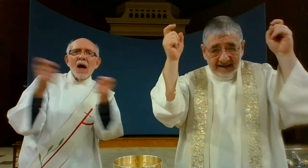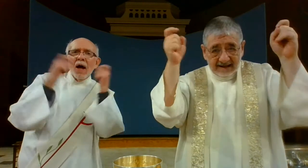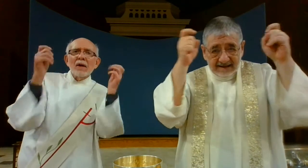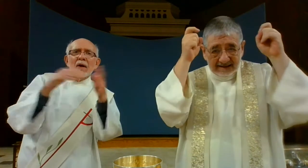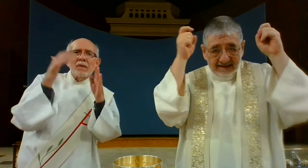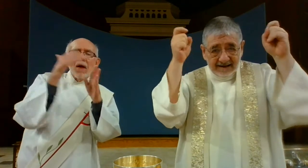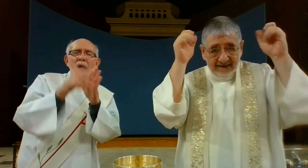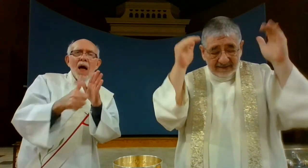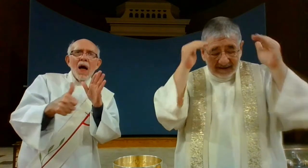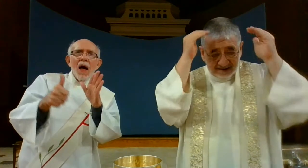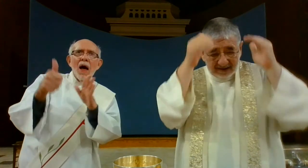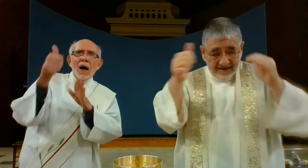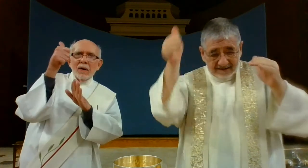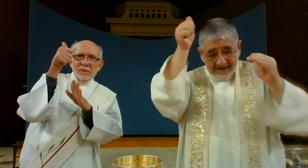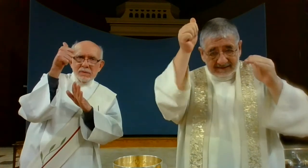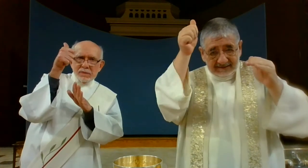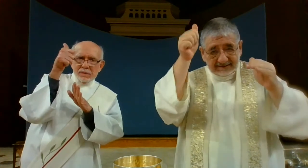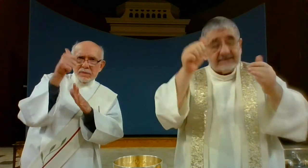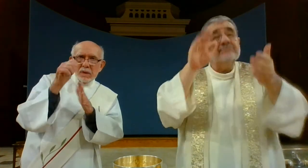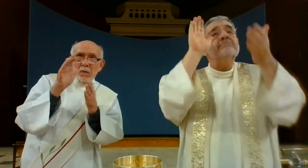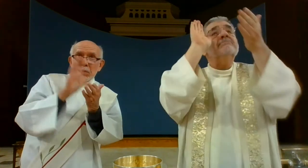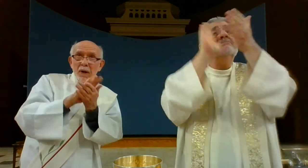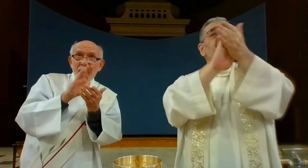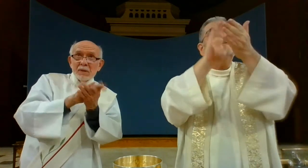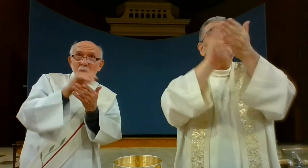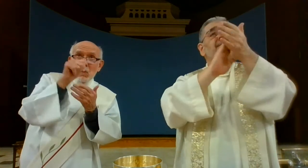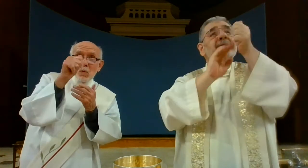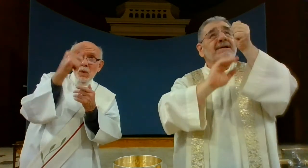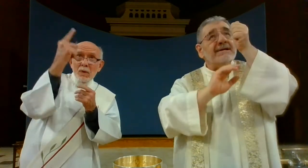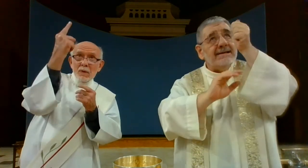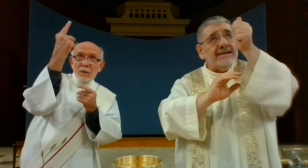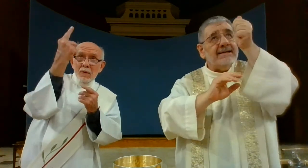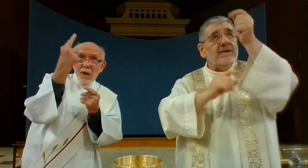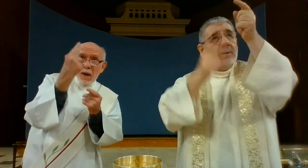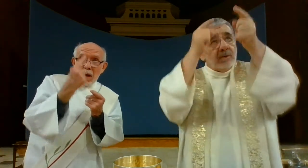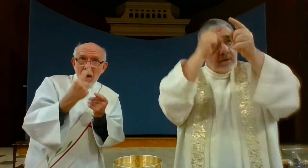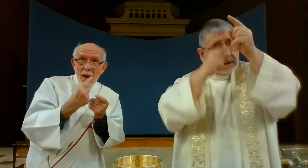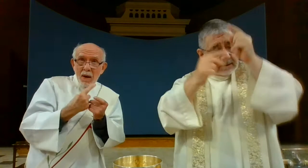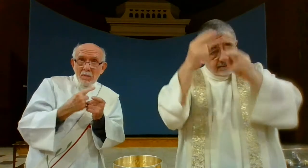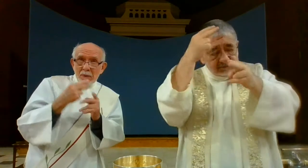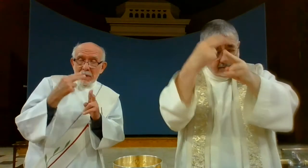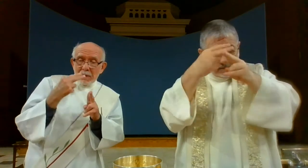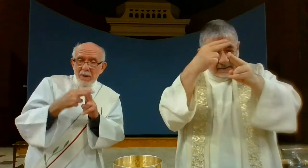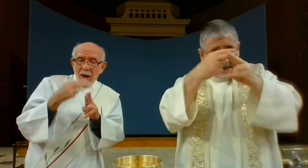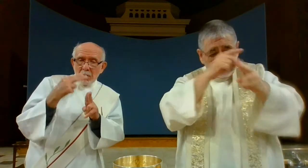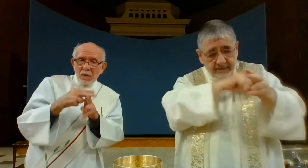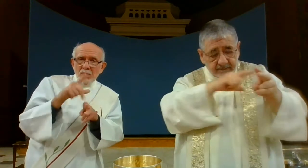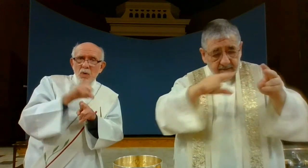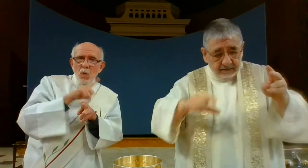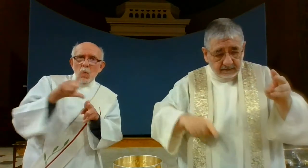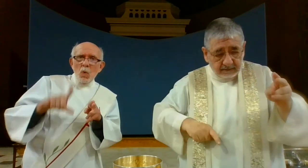Hosanna in the highest. Blessed is he who comes in the name of the